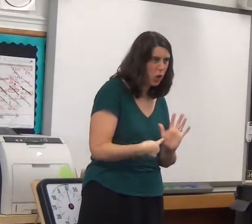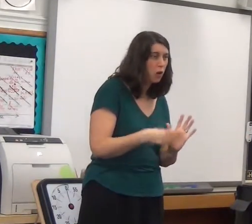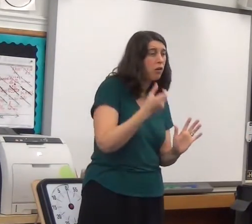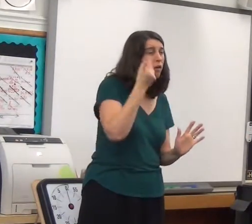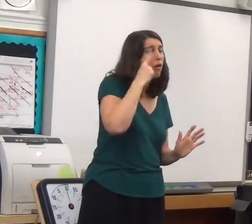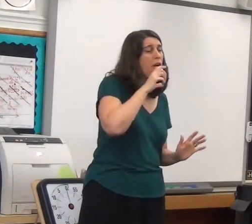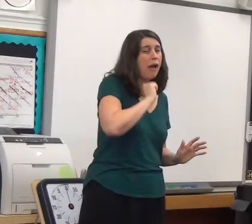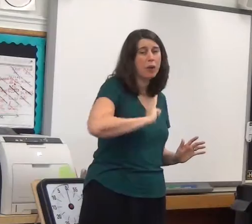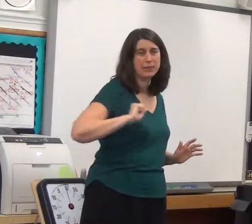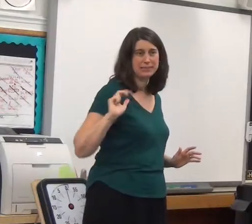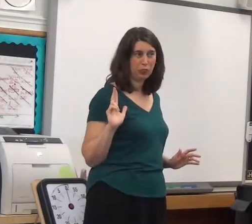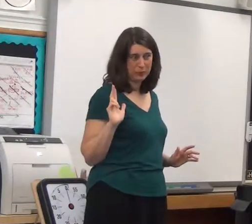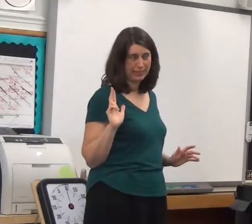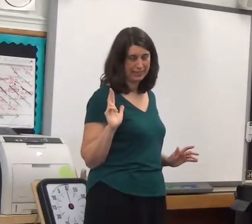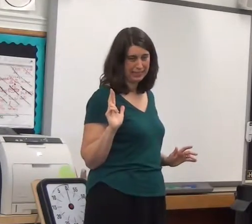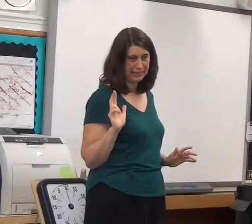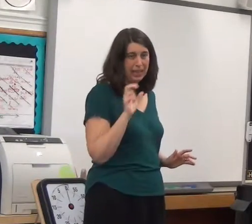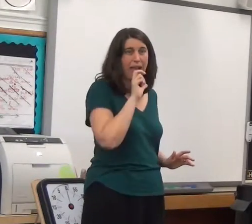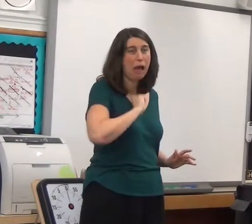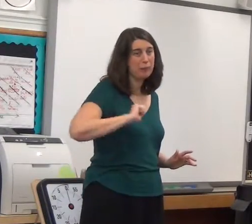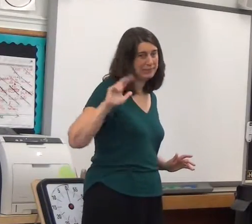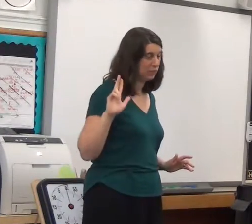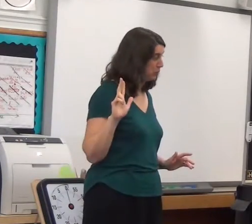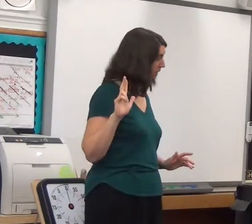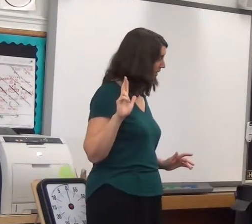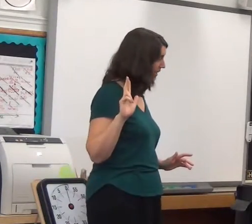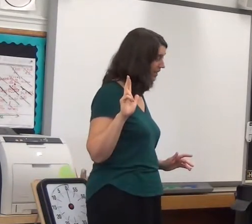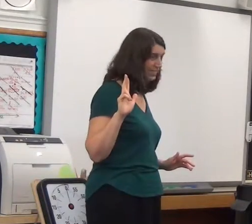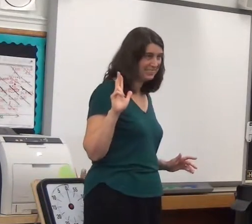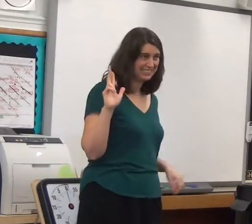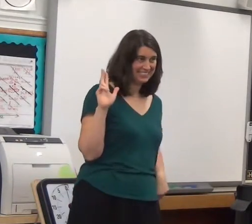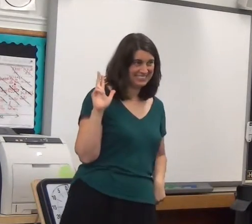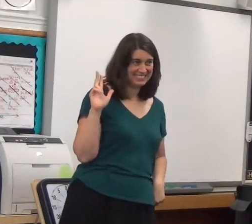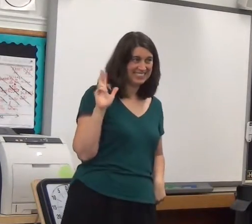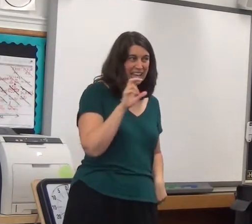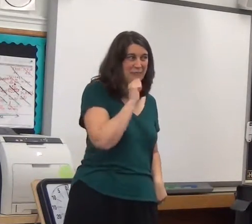just 3 years old.